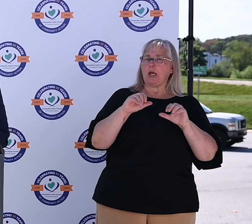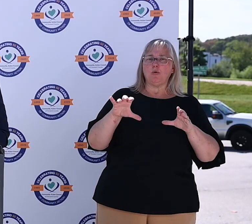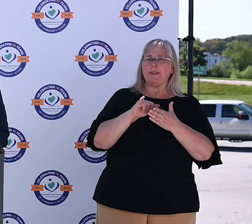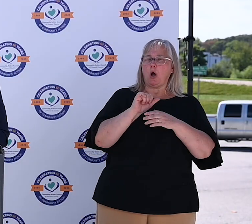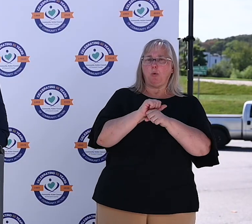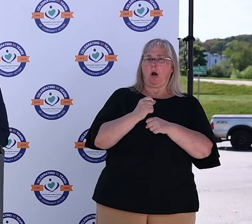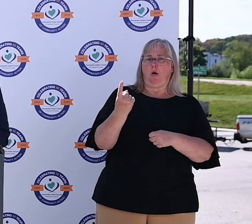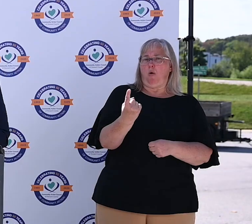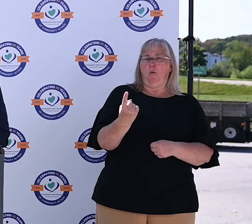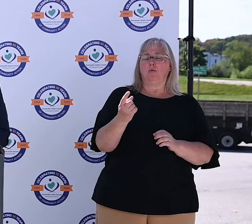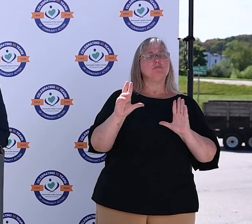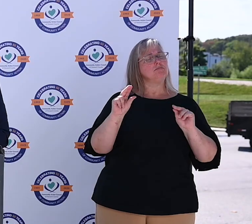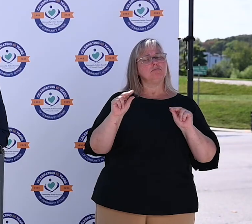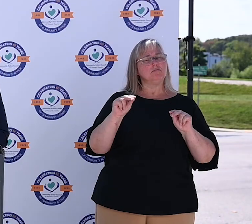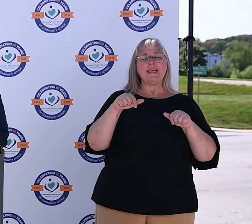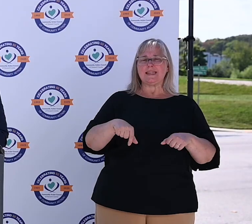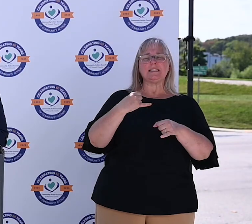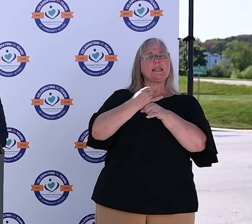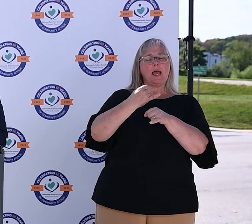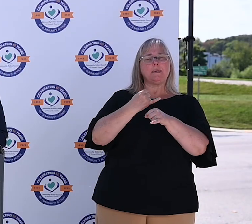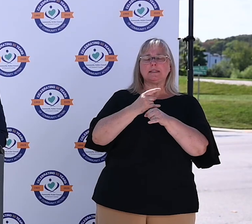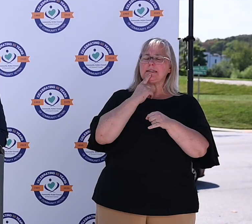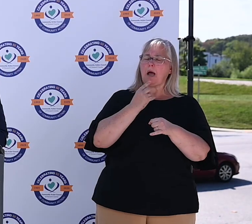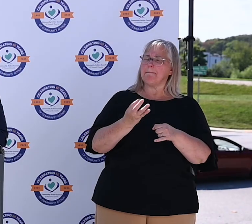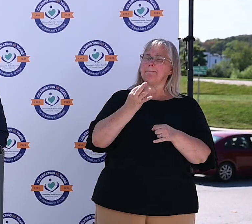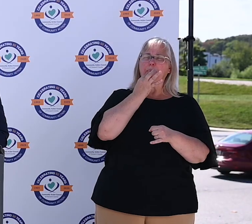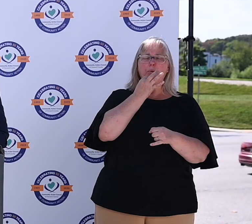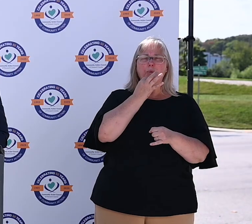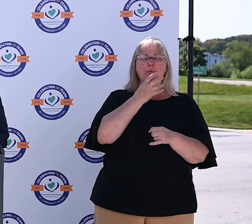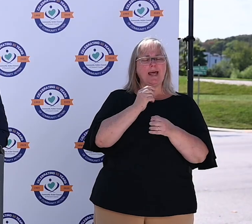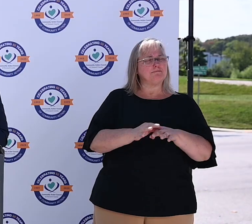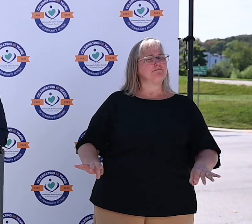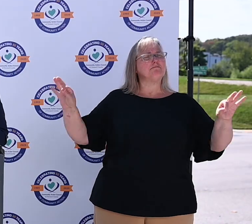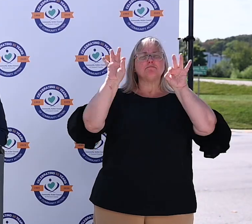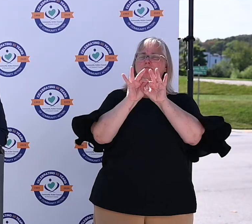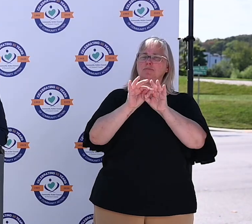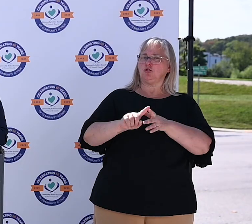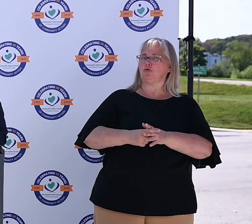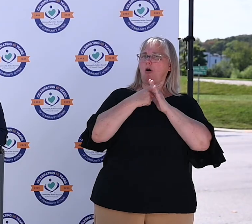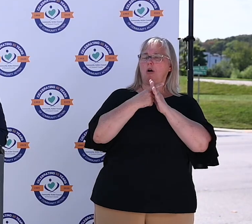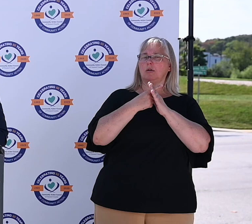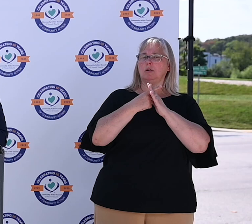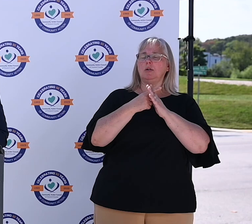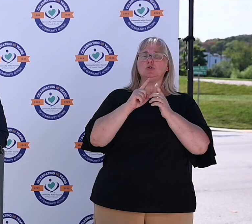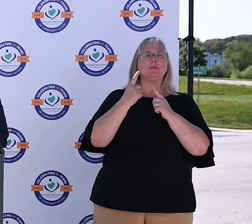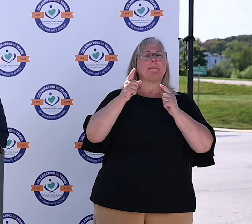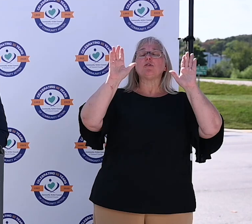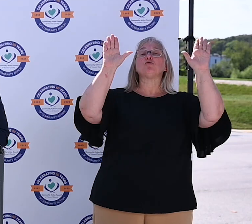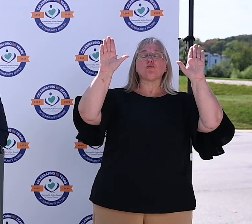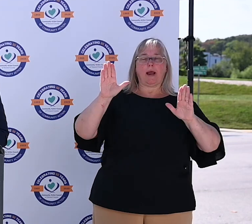this work alone, this campus is a bold and essential start to something